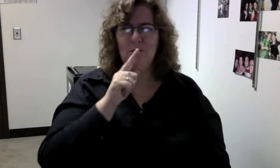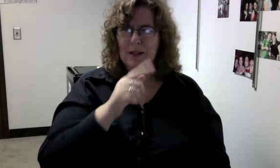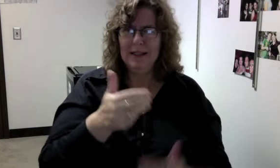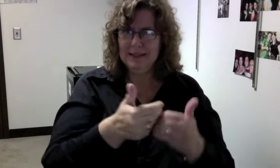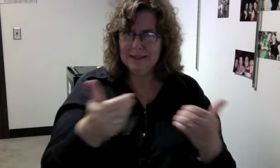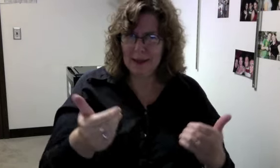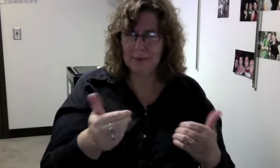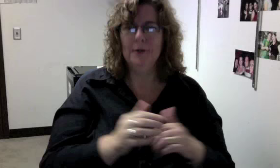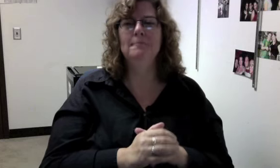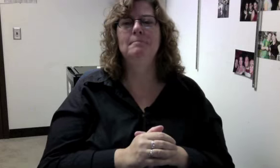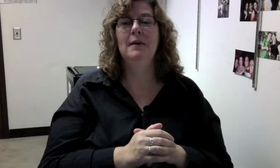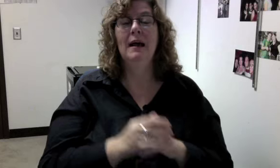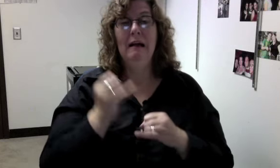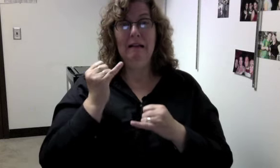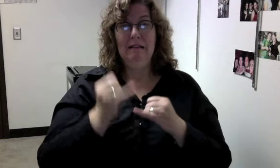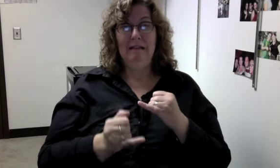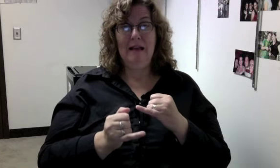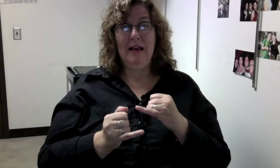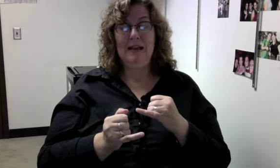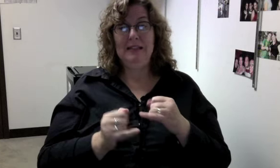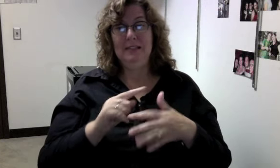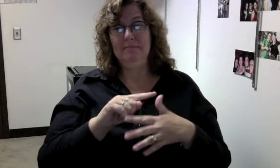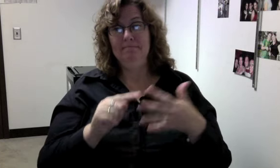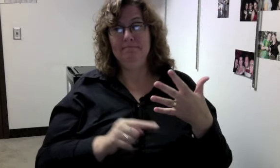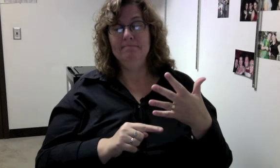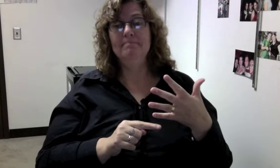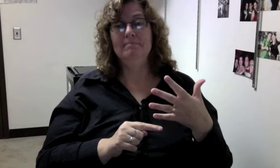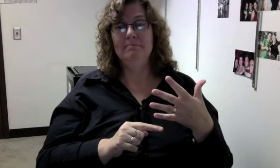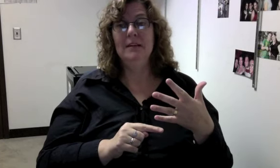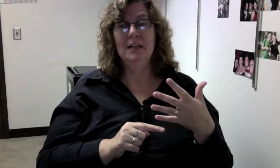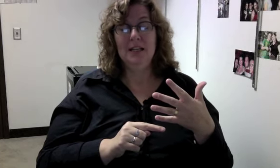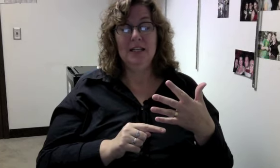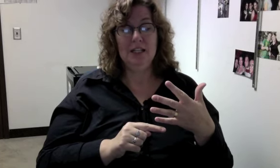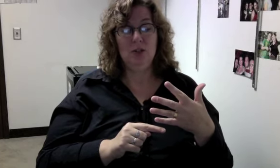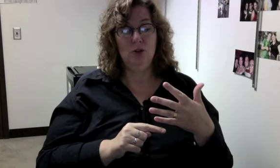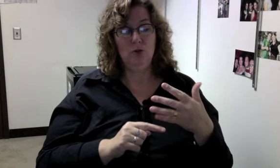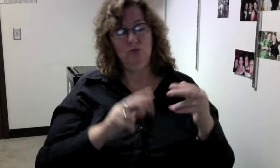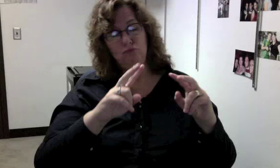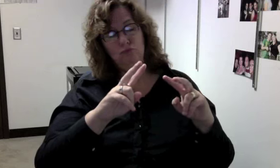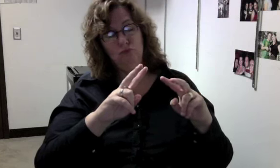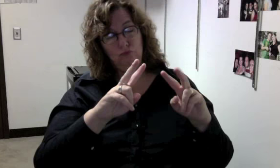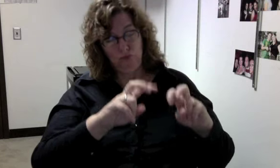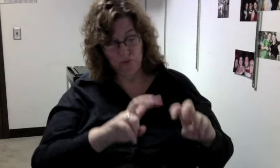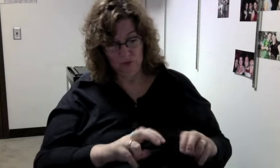valid conclusion based on what you saw from your data and your experiment.